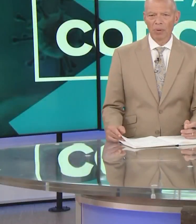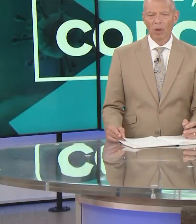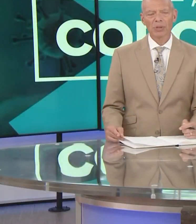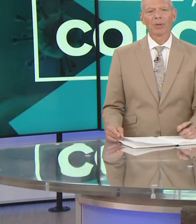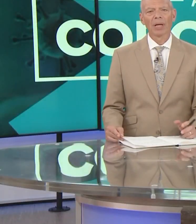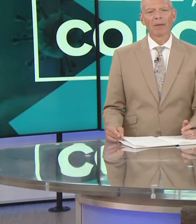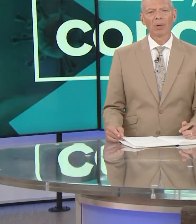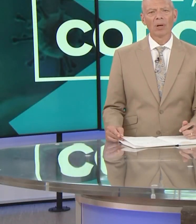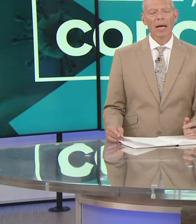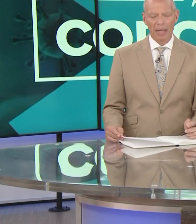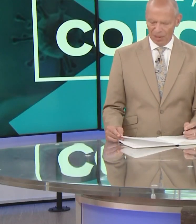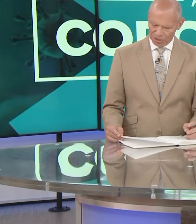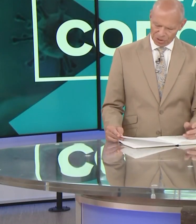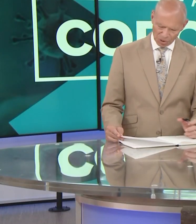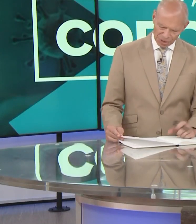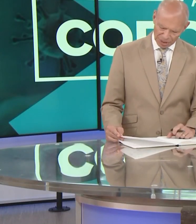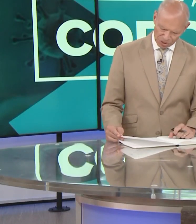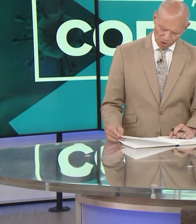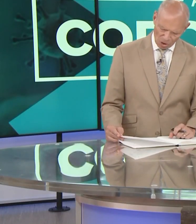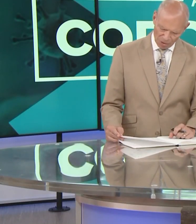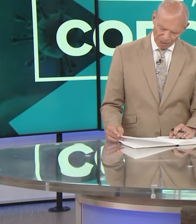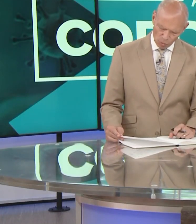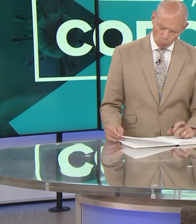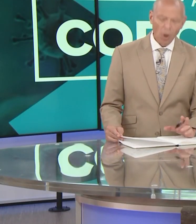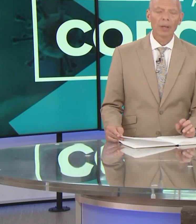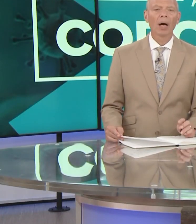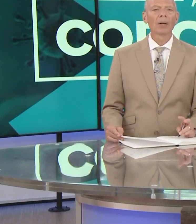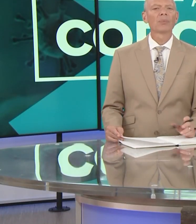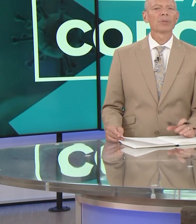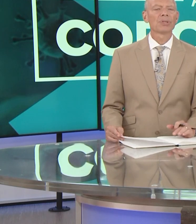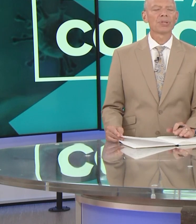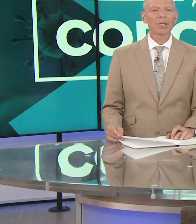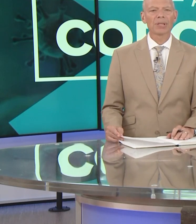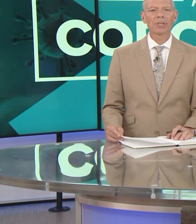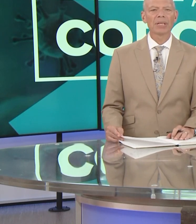And you've been watching the governor and his associates on the